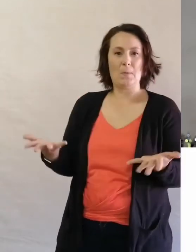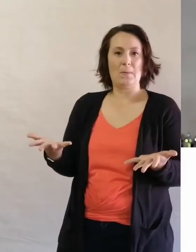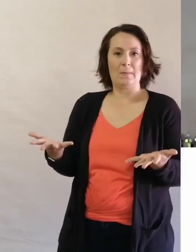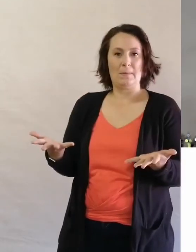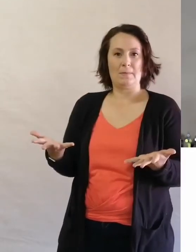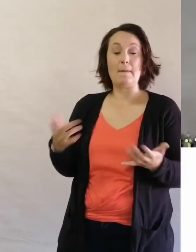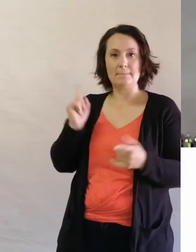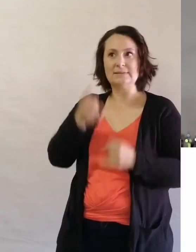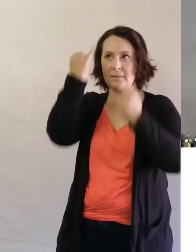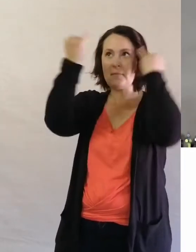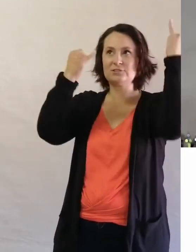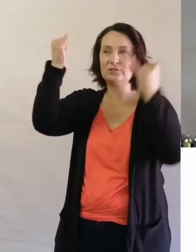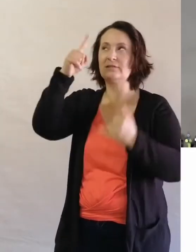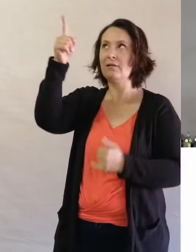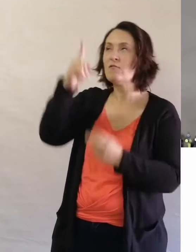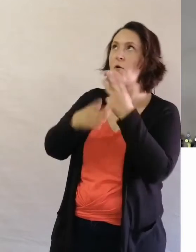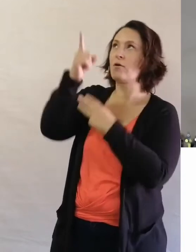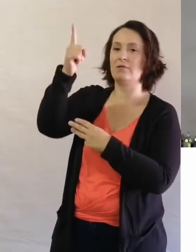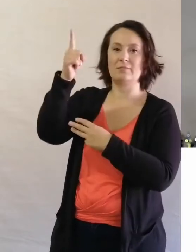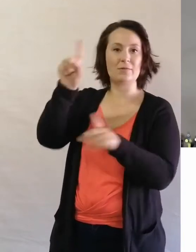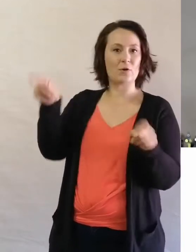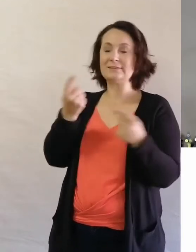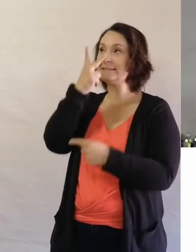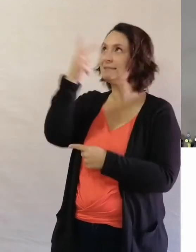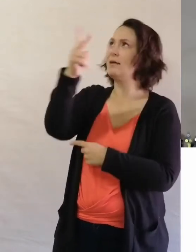imagination. You see, we can't see God.